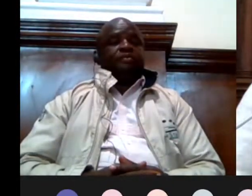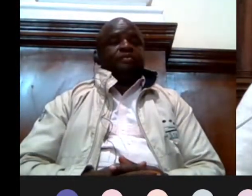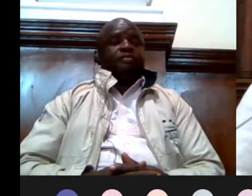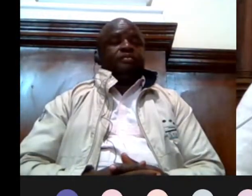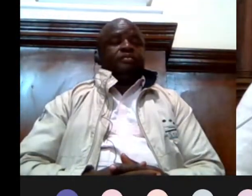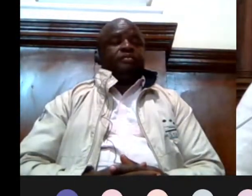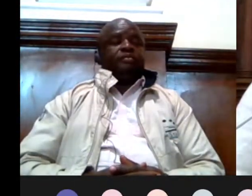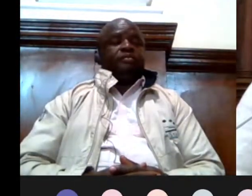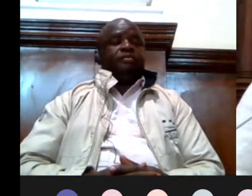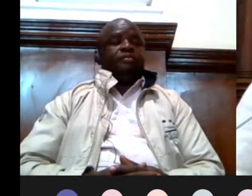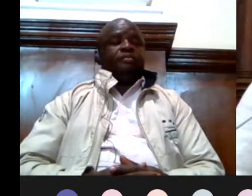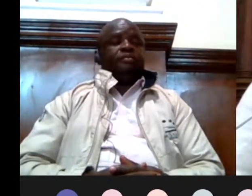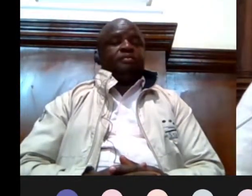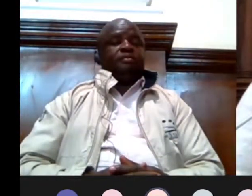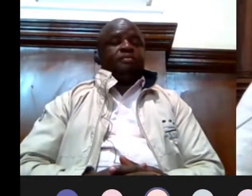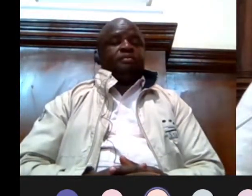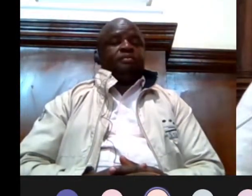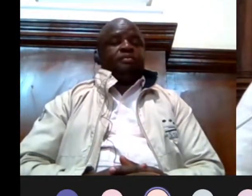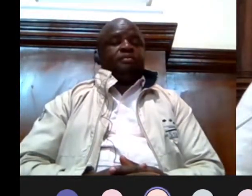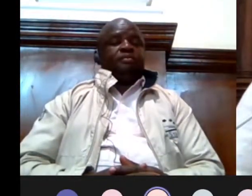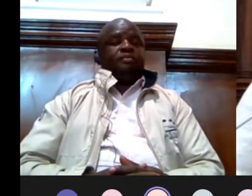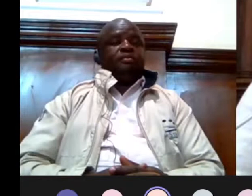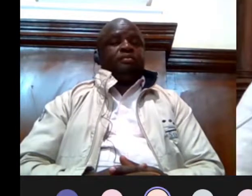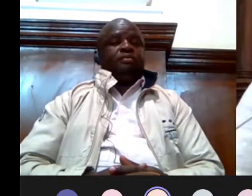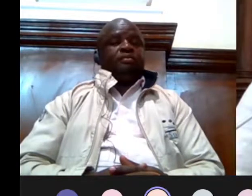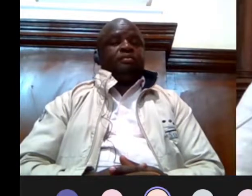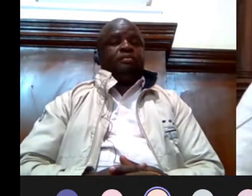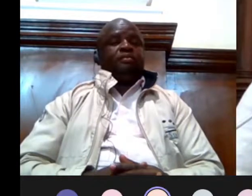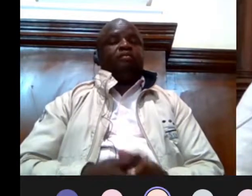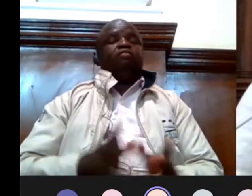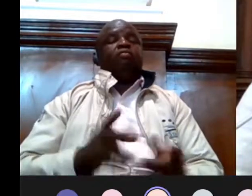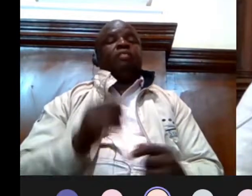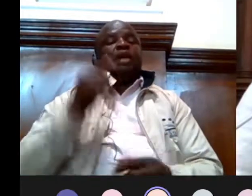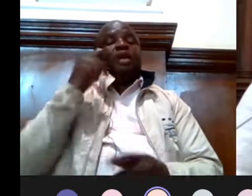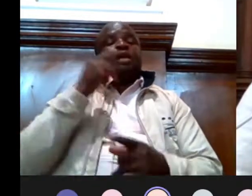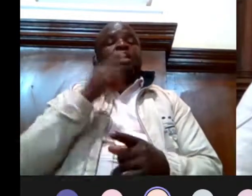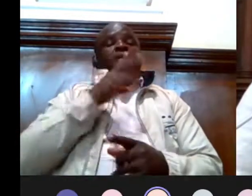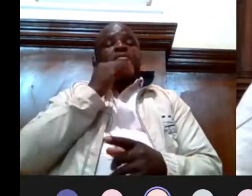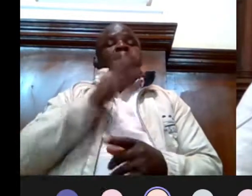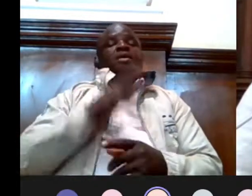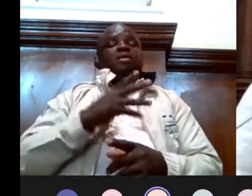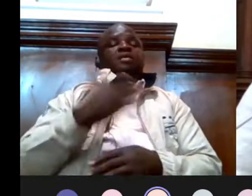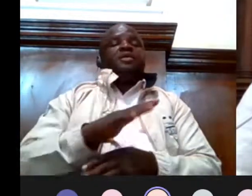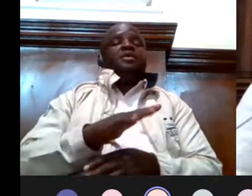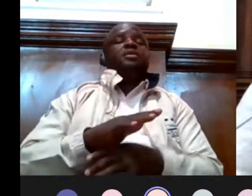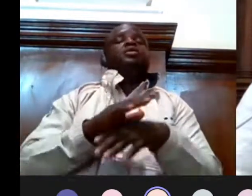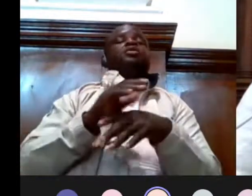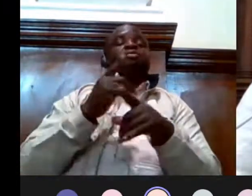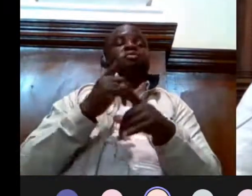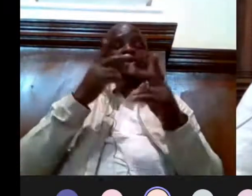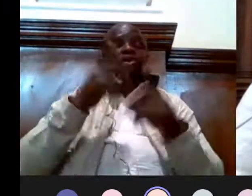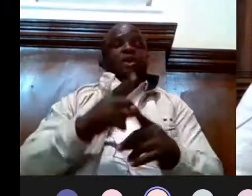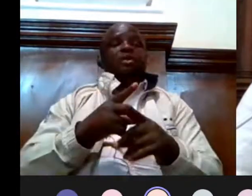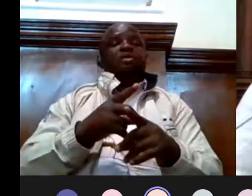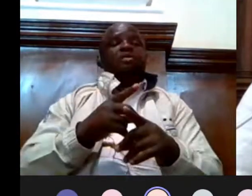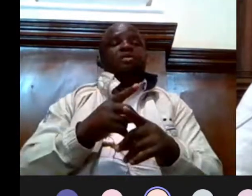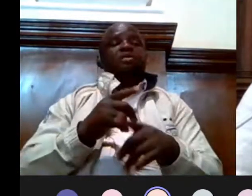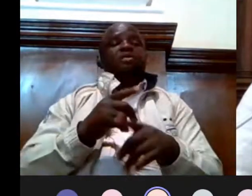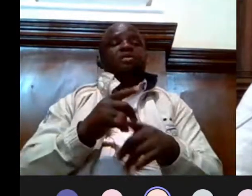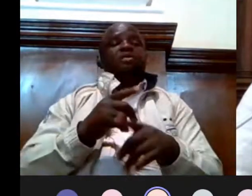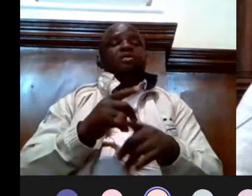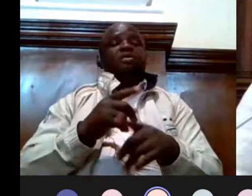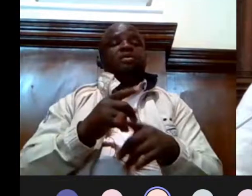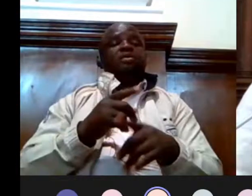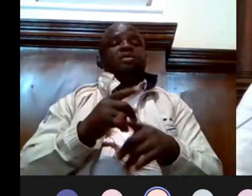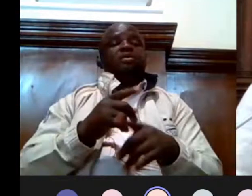No, thanks, Speaker. I think you already made your ruling that after Honorable Tuka, you will not recognize any